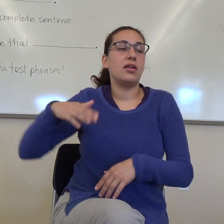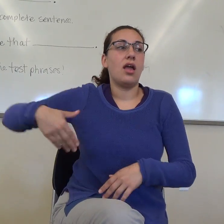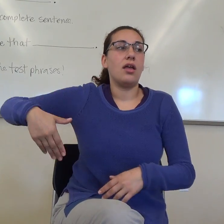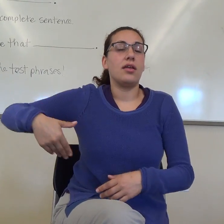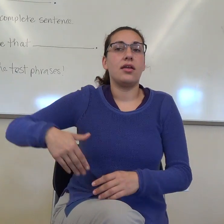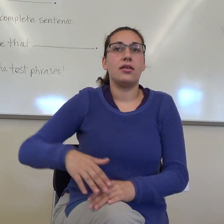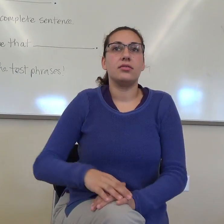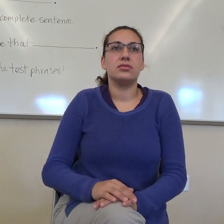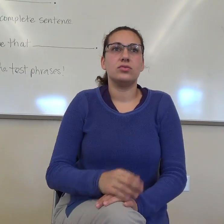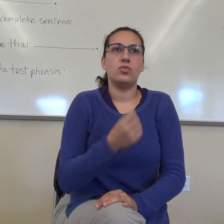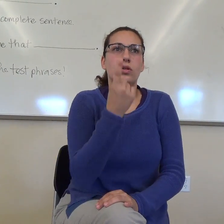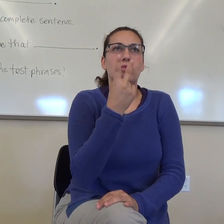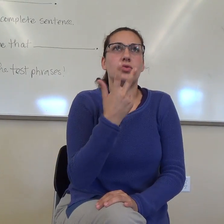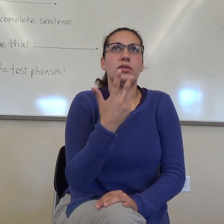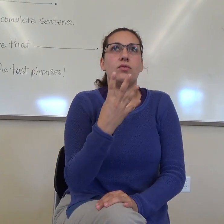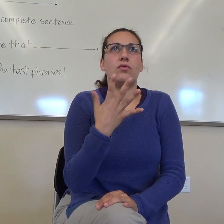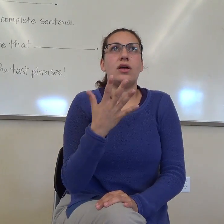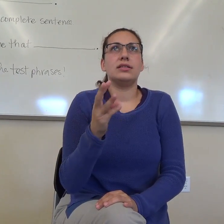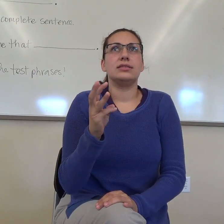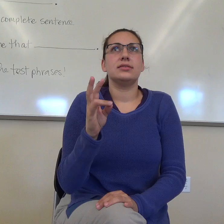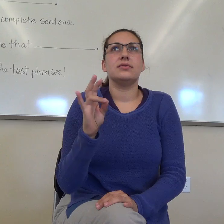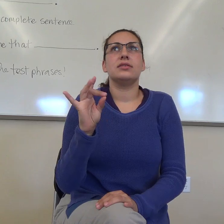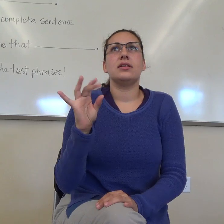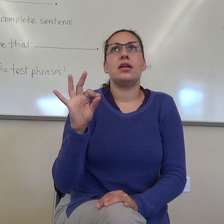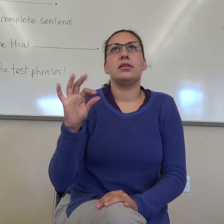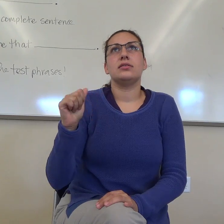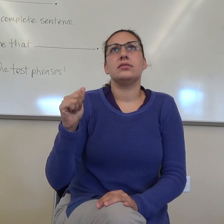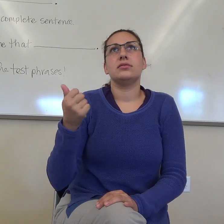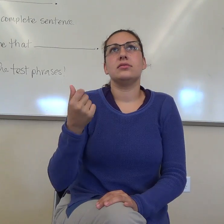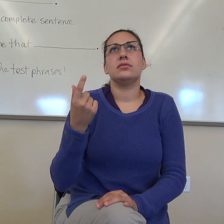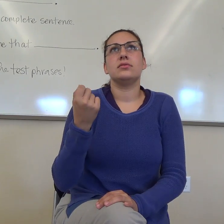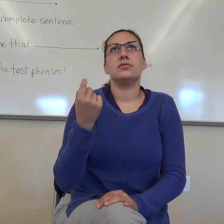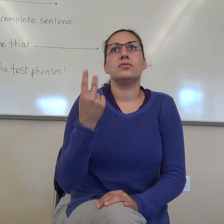7, 8, 9, 10, 11, 12, 13, 14, 15, 16,